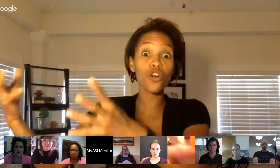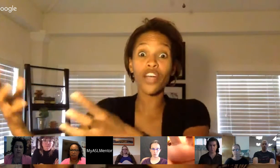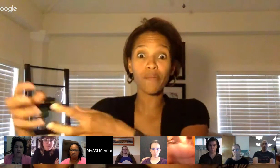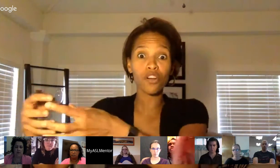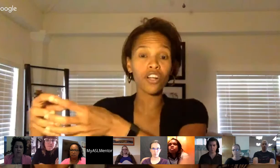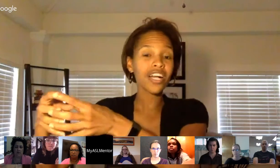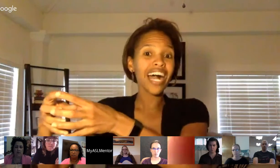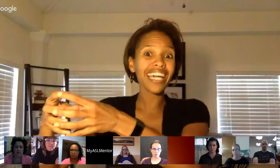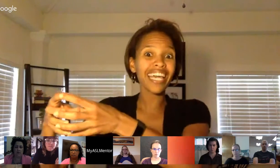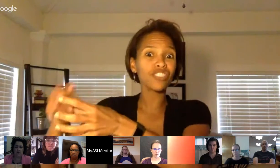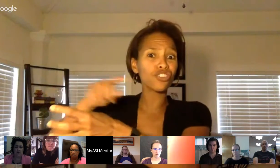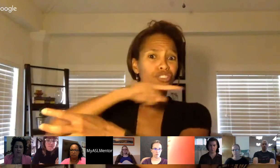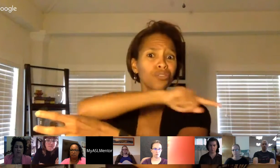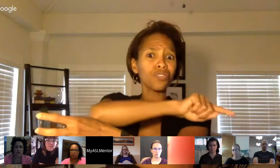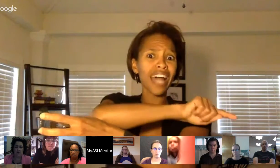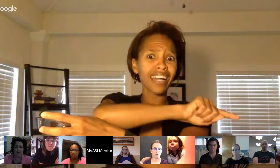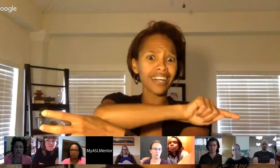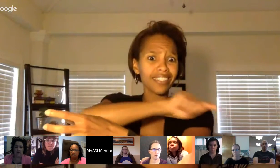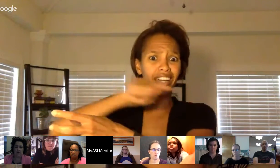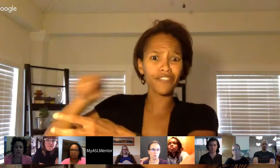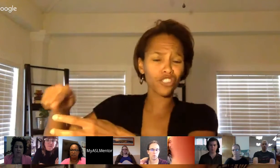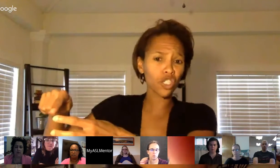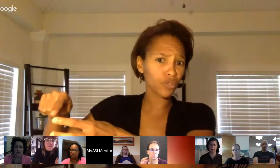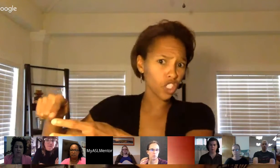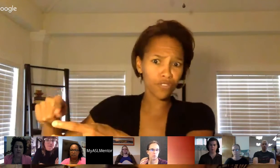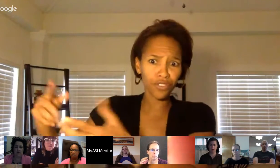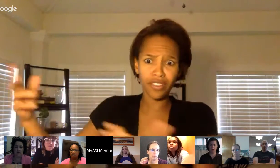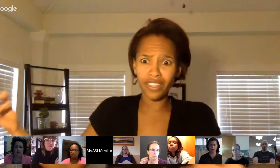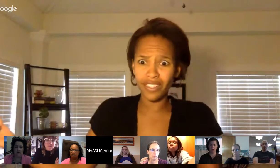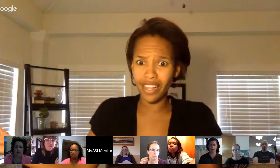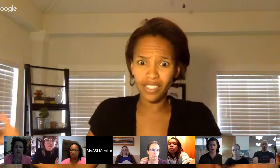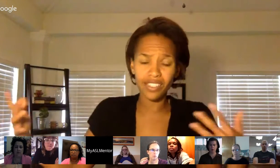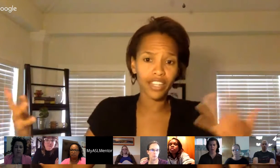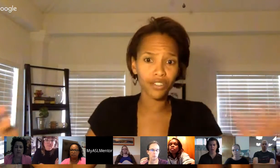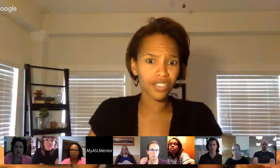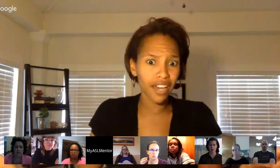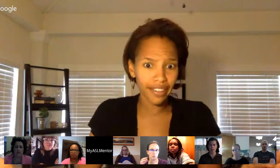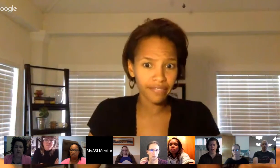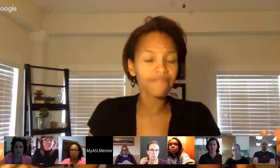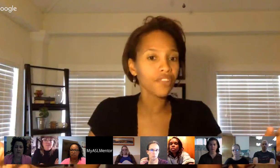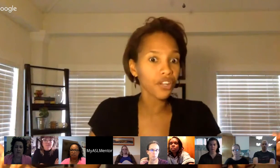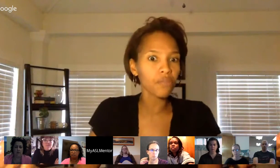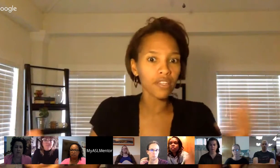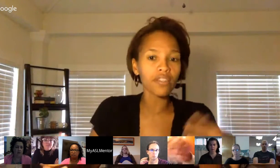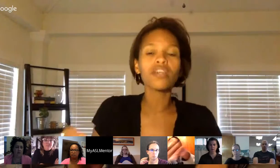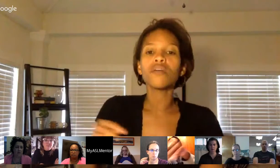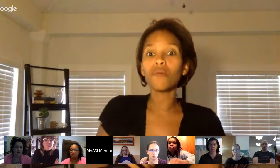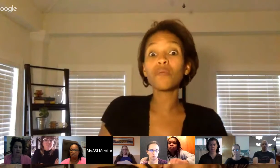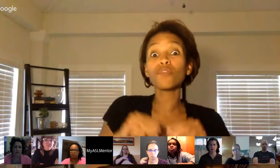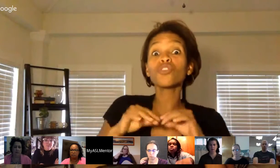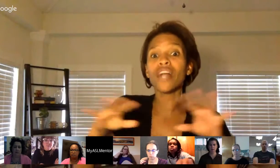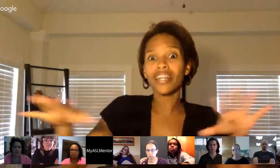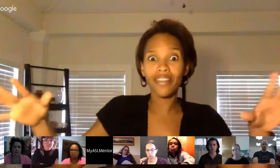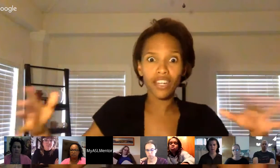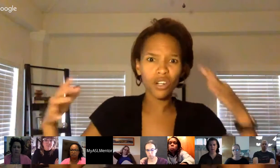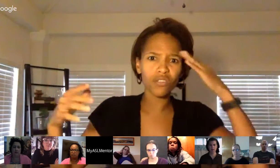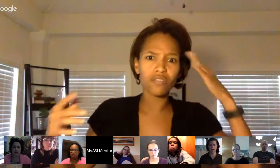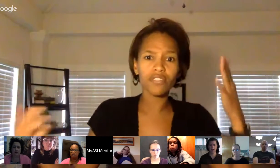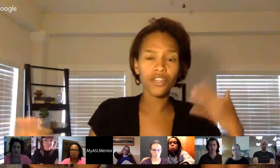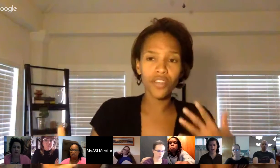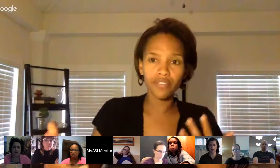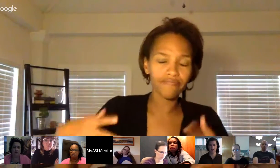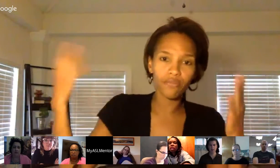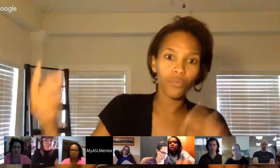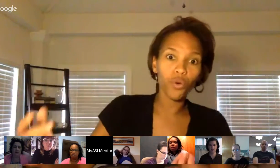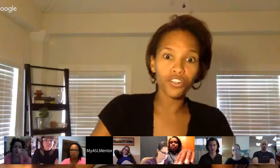deaf programmer, I can't just use that guy's sign for SQL Server and think that that's the standard sign. You know what I mean? But people do that and then go,